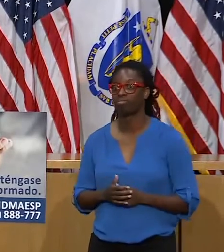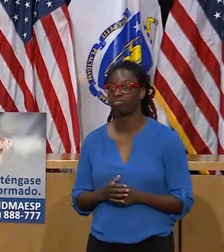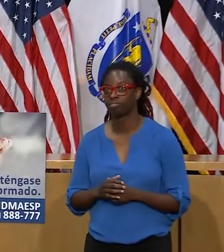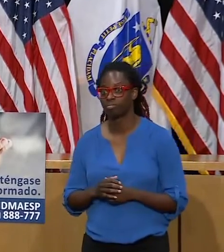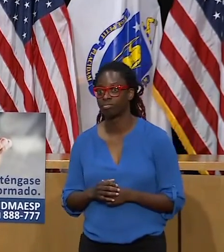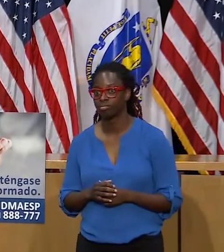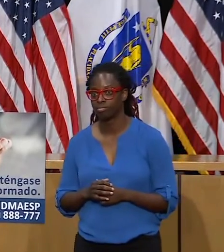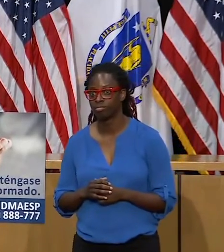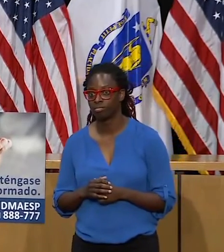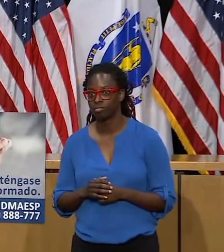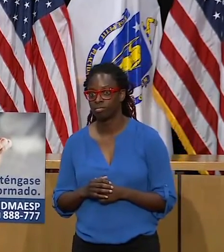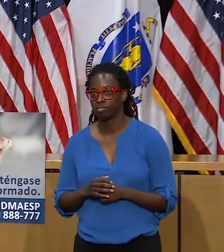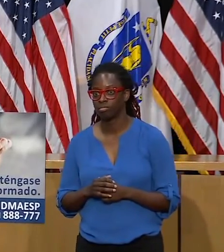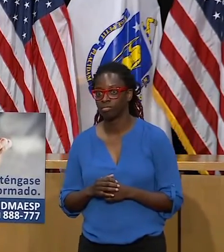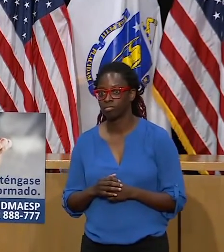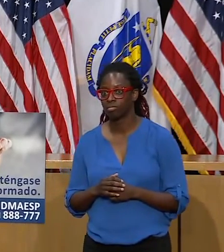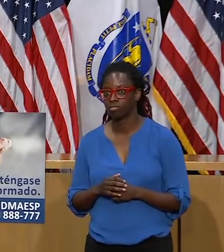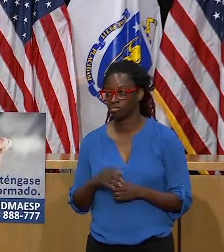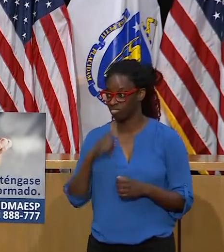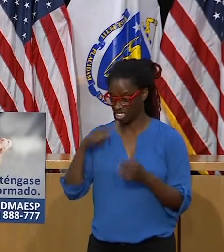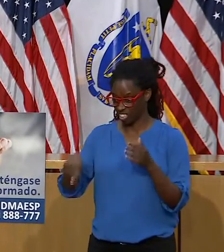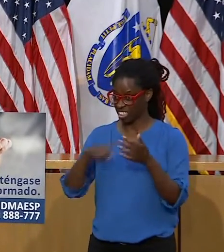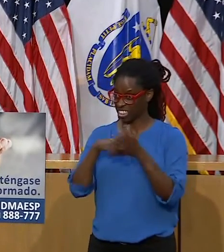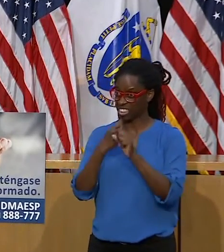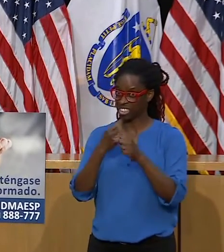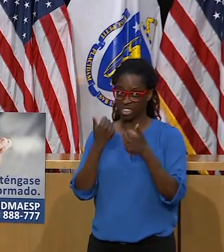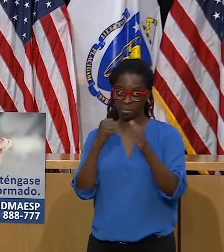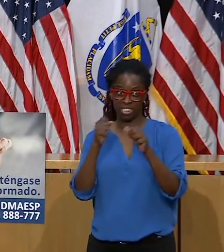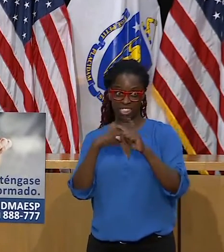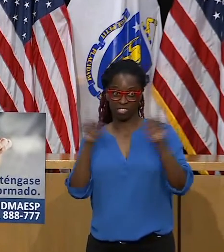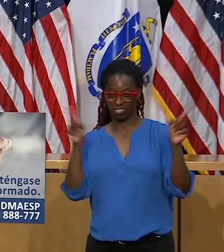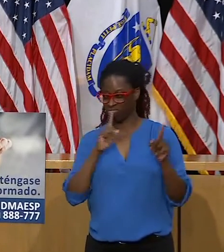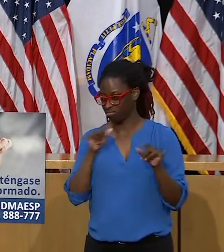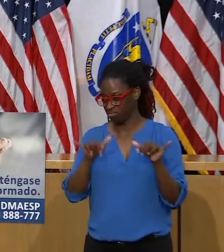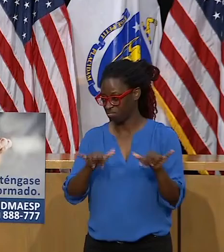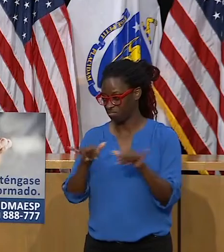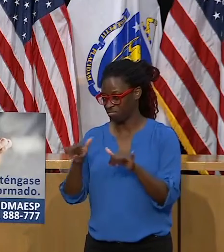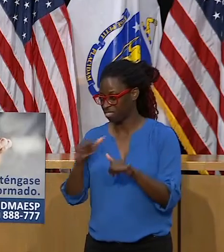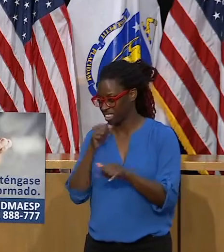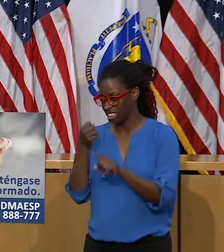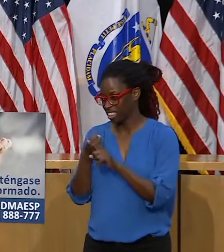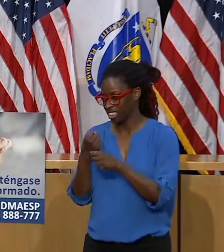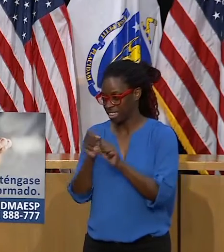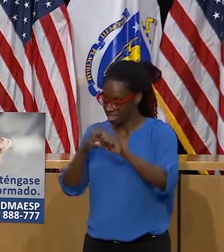robust format. Commissioner, yeah. Any classrooms want to implement? Would that be a state order, or would